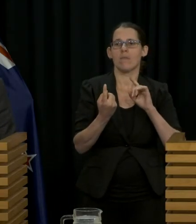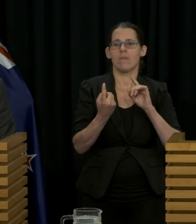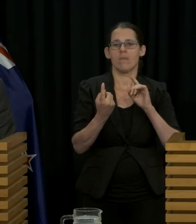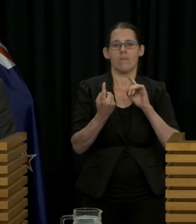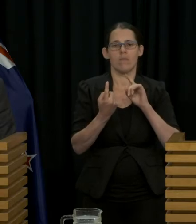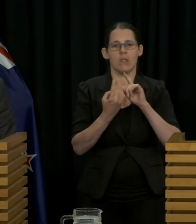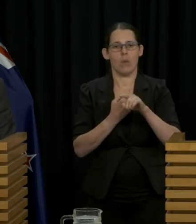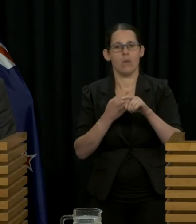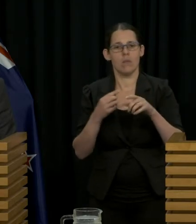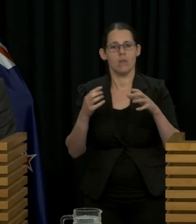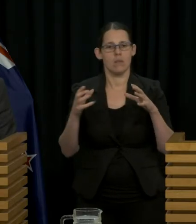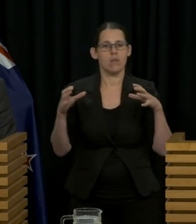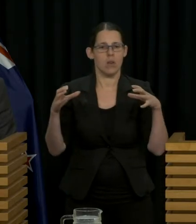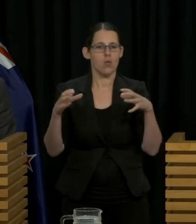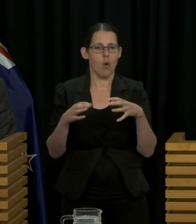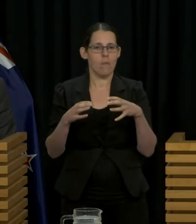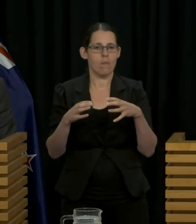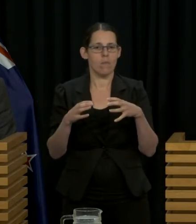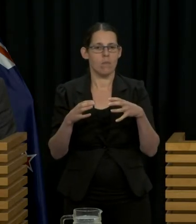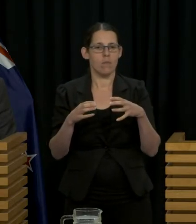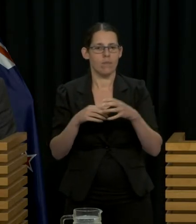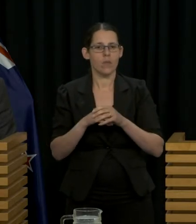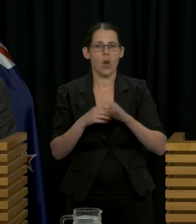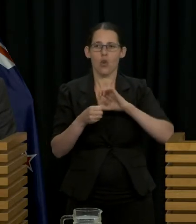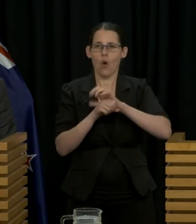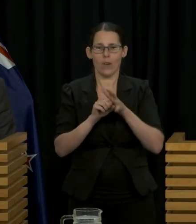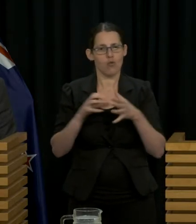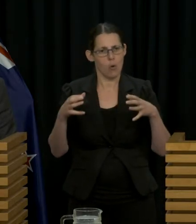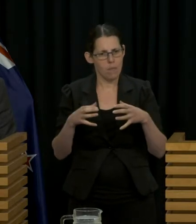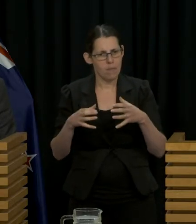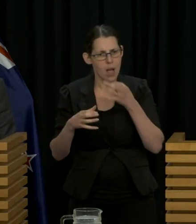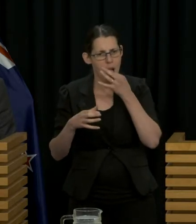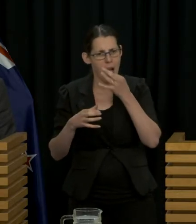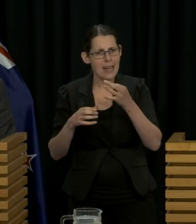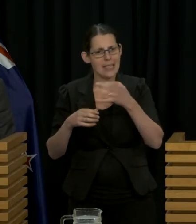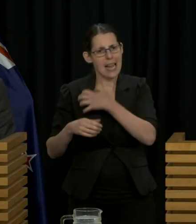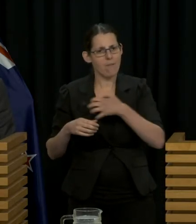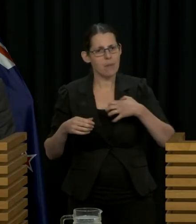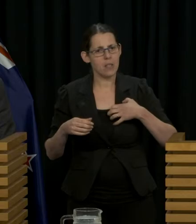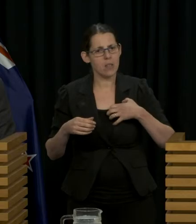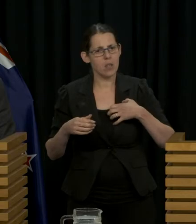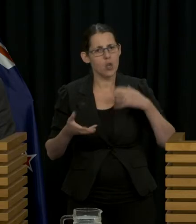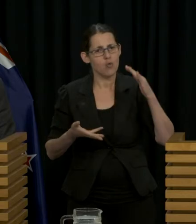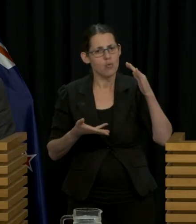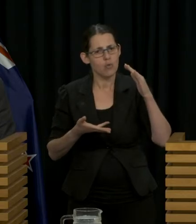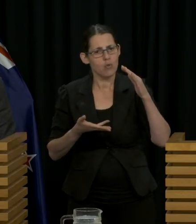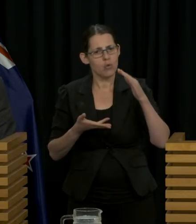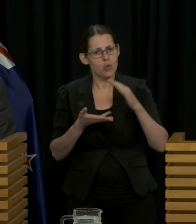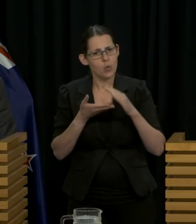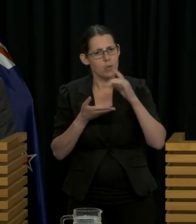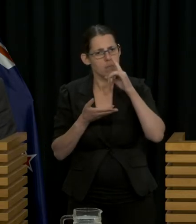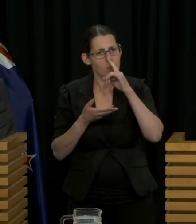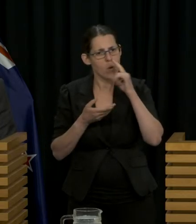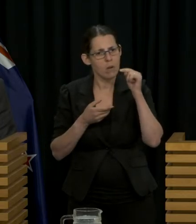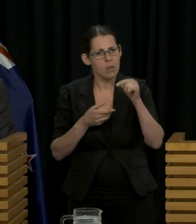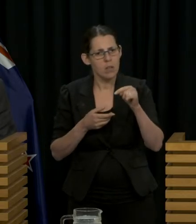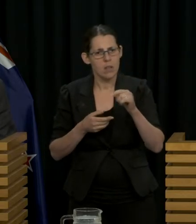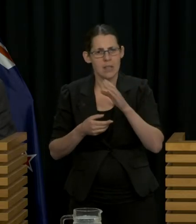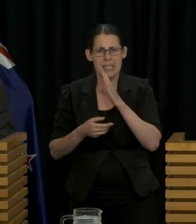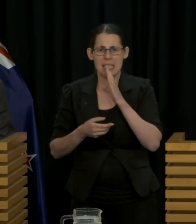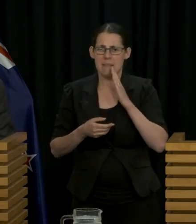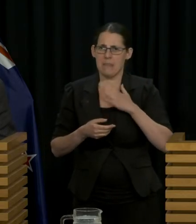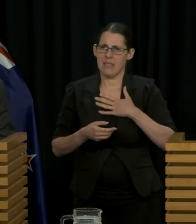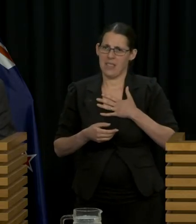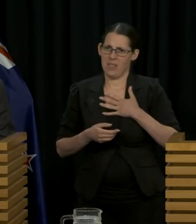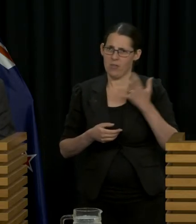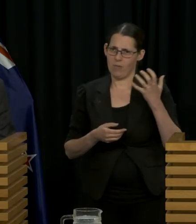coming into the country to 1,500 and also to introduce LAMP and antigen testing. Is this something you'd consider? So in terms of the testing,